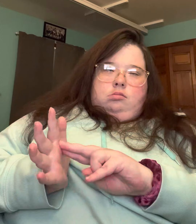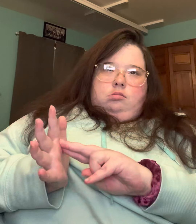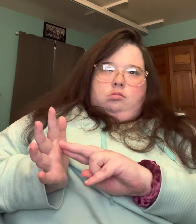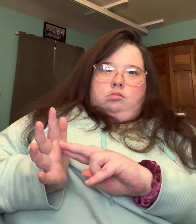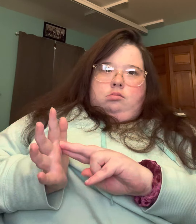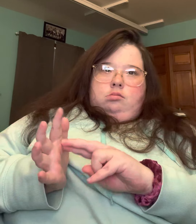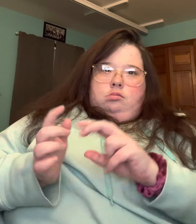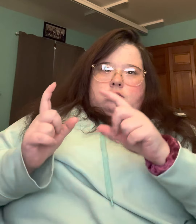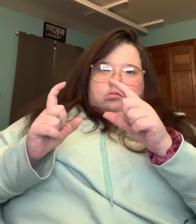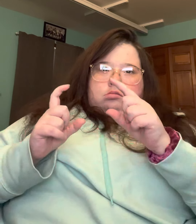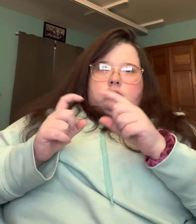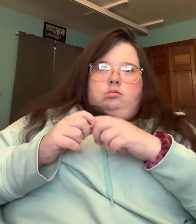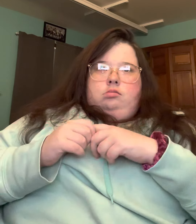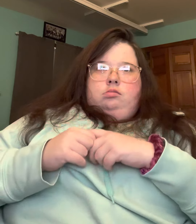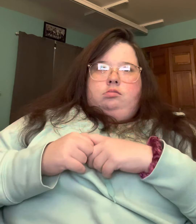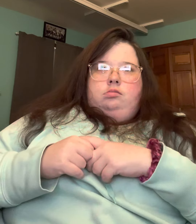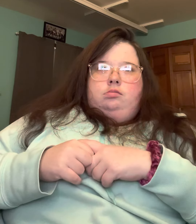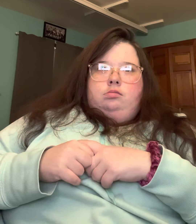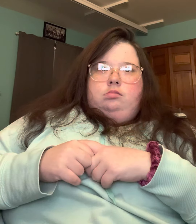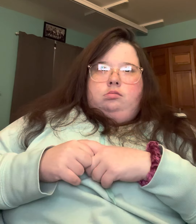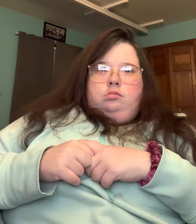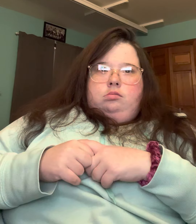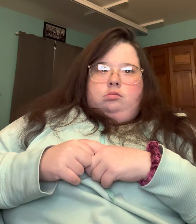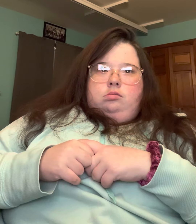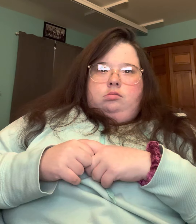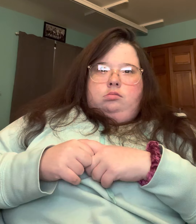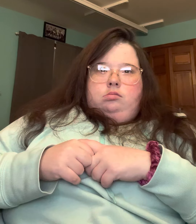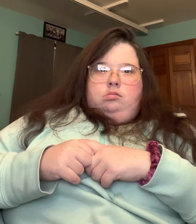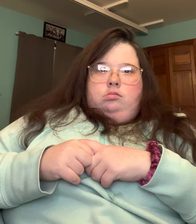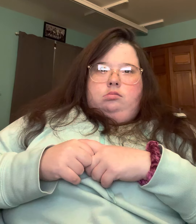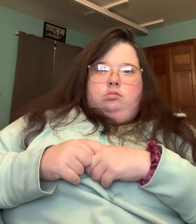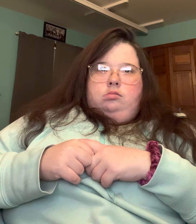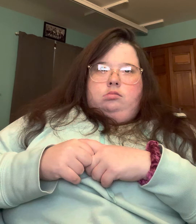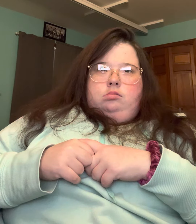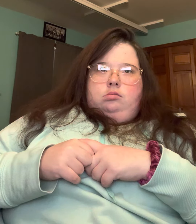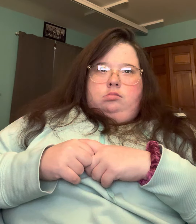again, making sure your facial expressions note that it is a question.